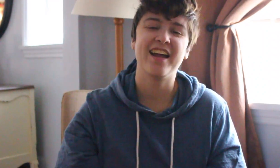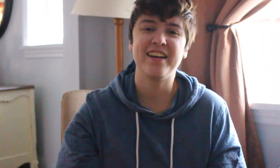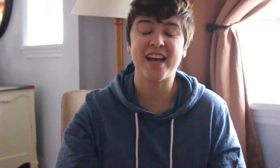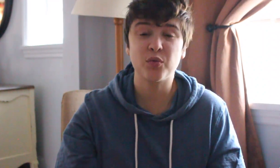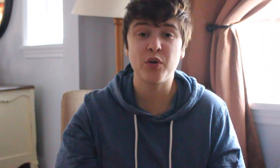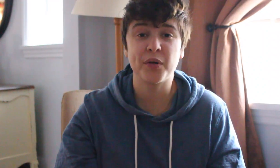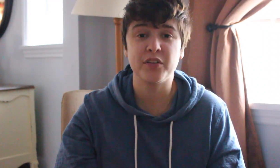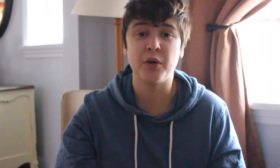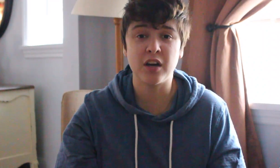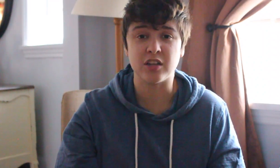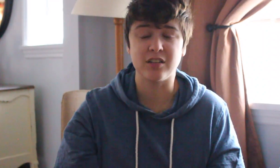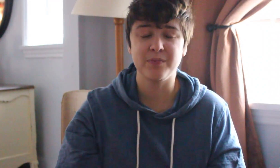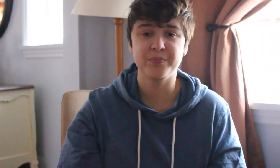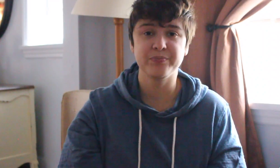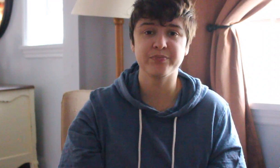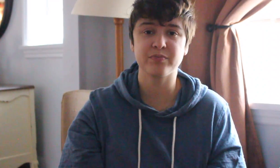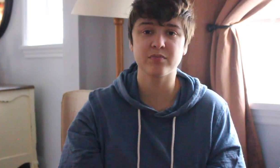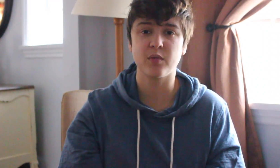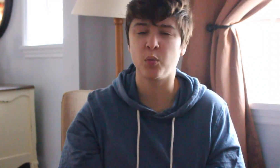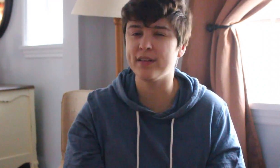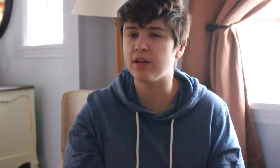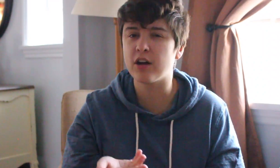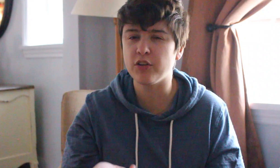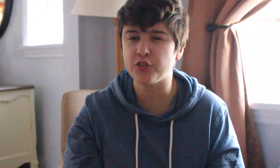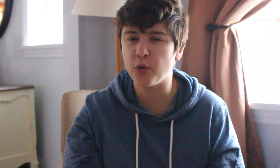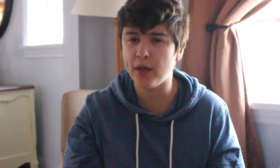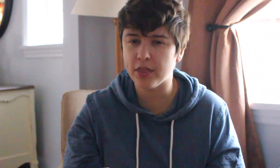Next we're going to do uncle. What does uncle start with?